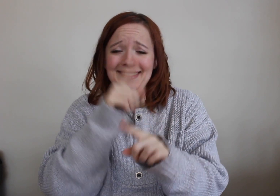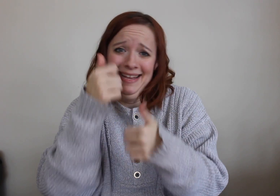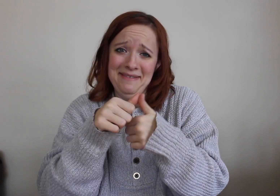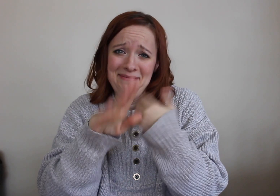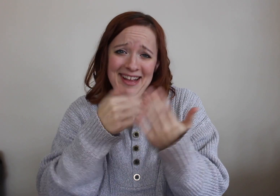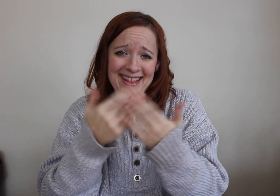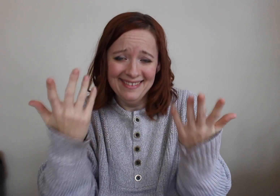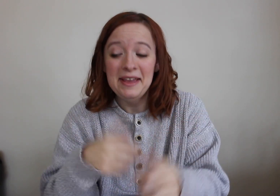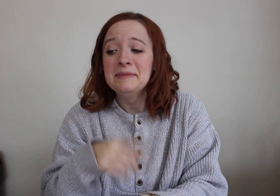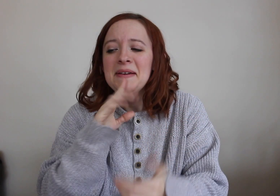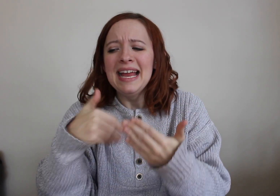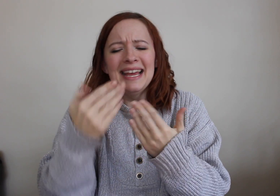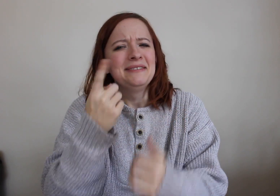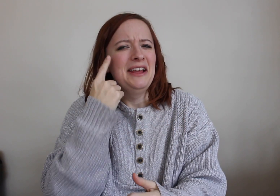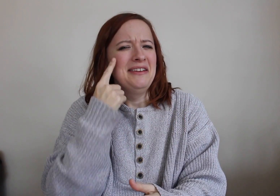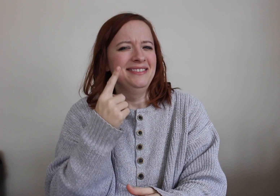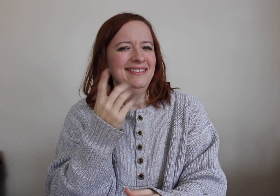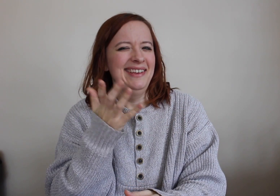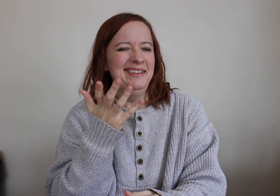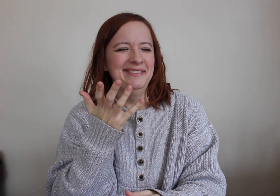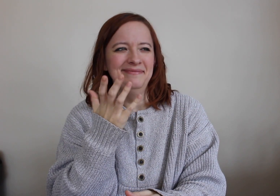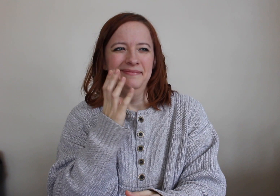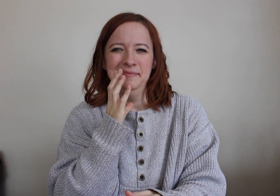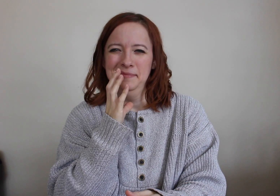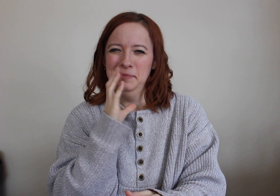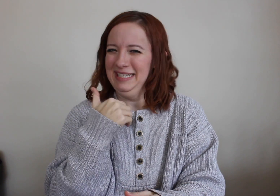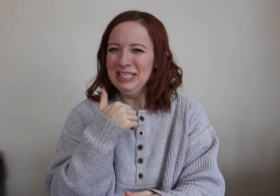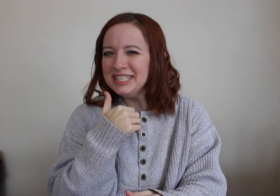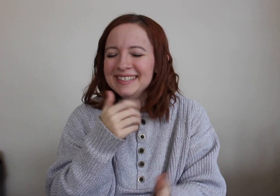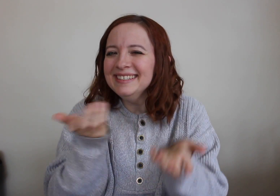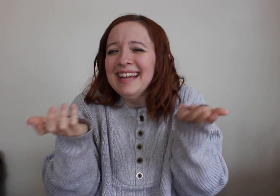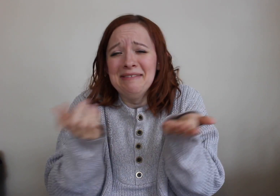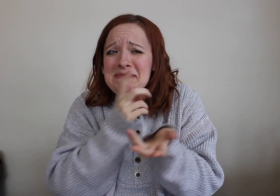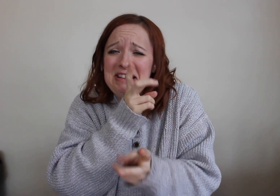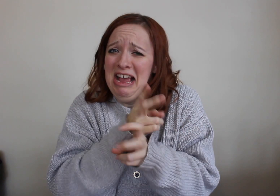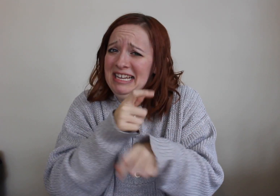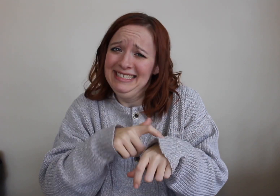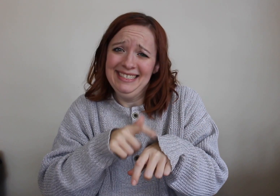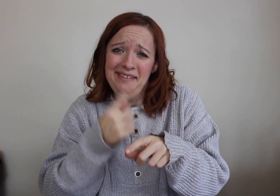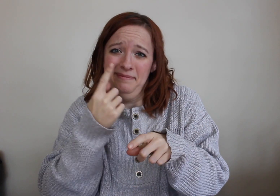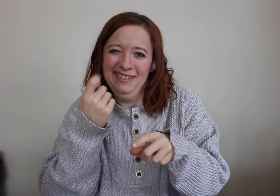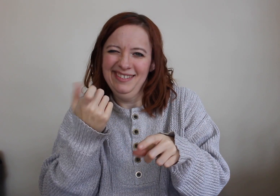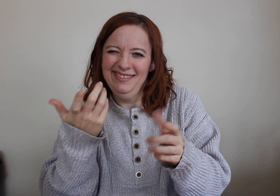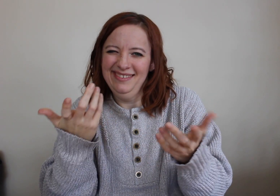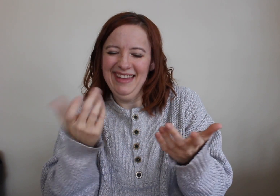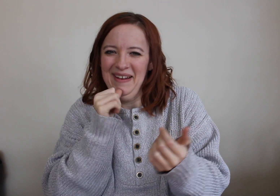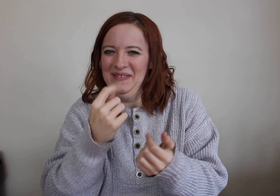looking at my laptop, which has all the answers because I couldn't remember them. But the next one I thought was kind of weird. I had a hard time because I